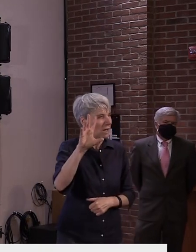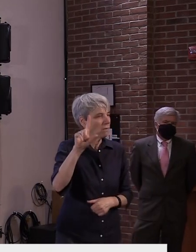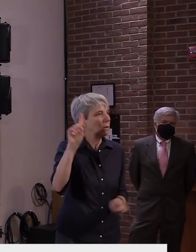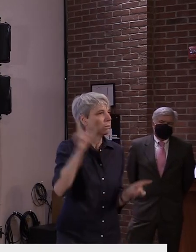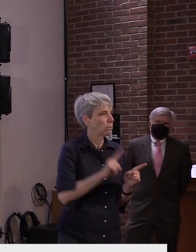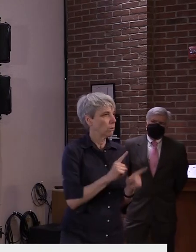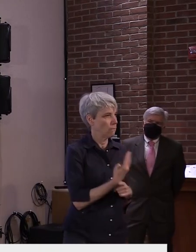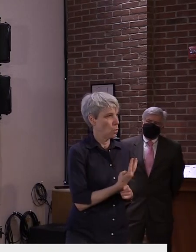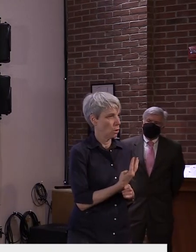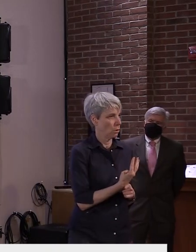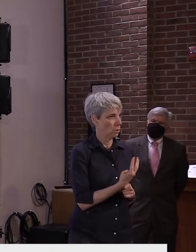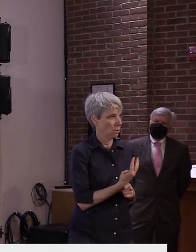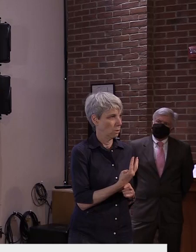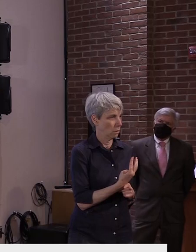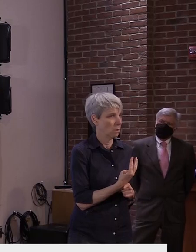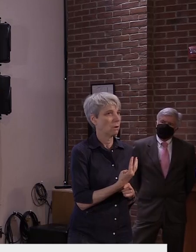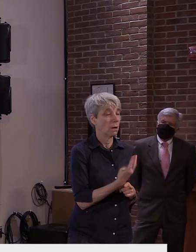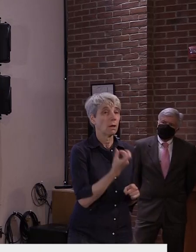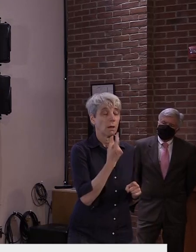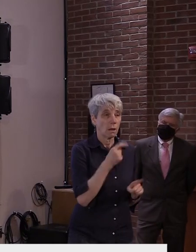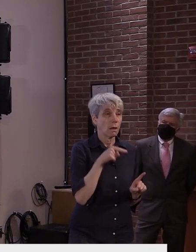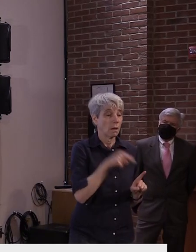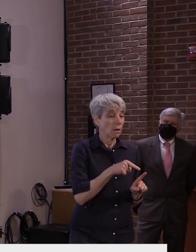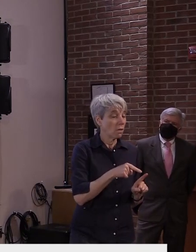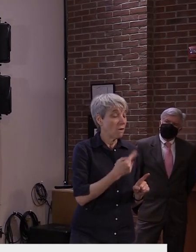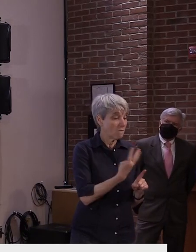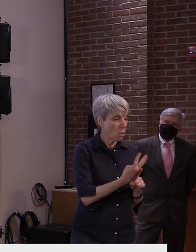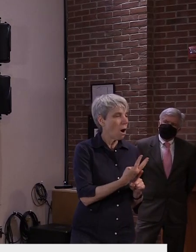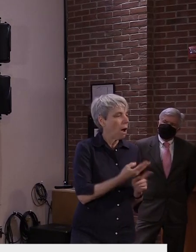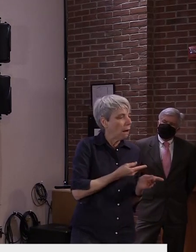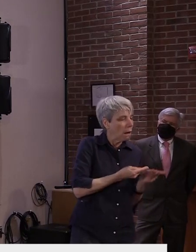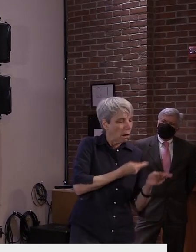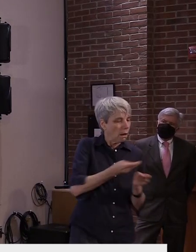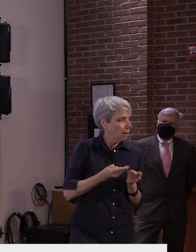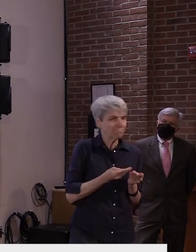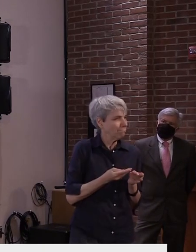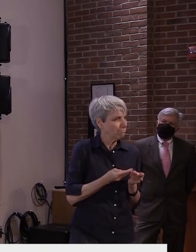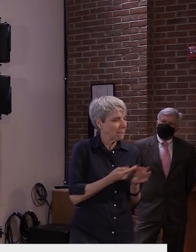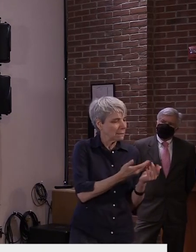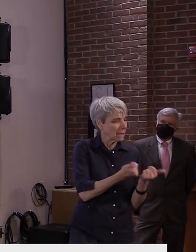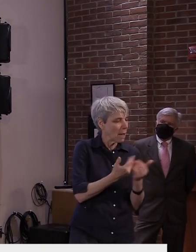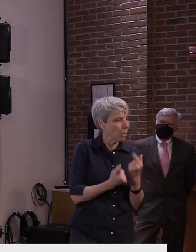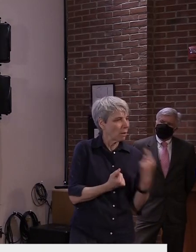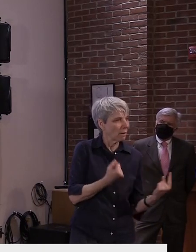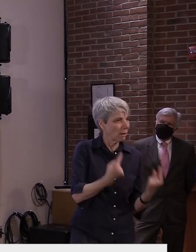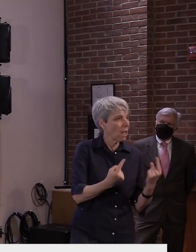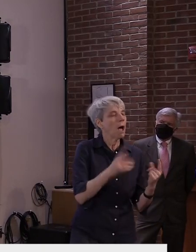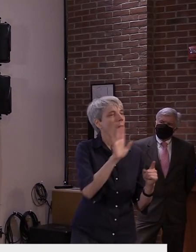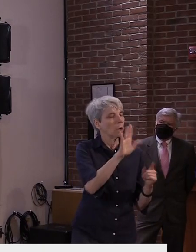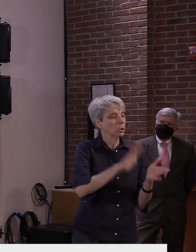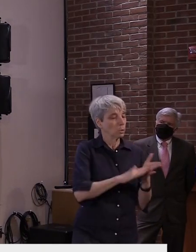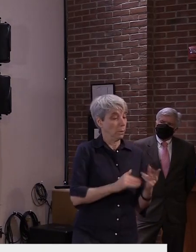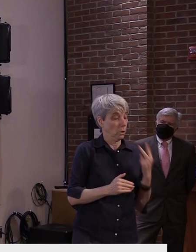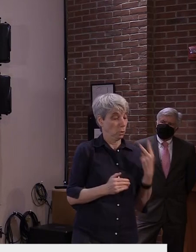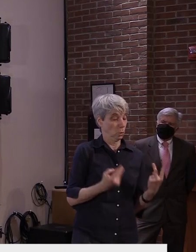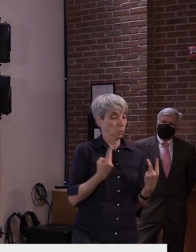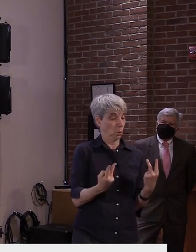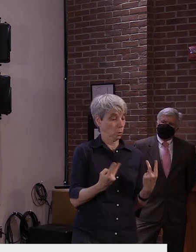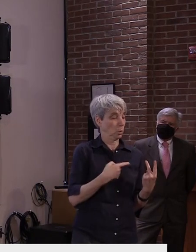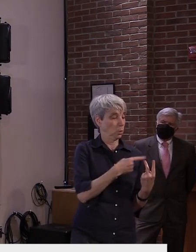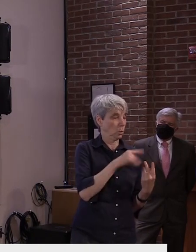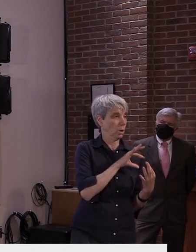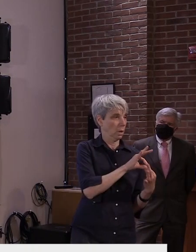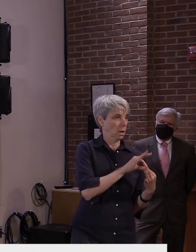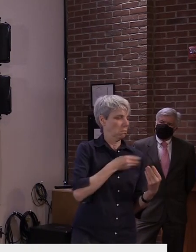These 4 are not epidemiologically linked to each other, though they make up 2 pairs who have linkages to